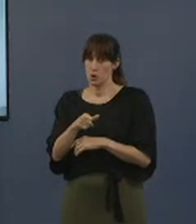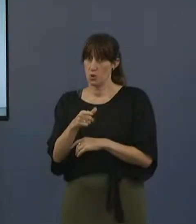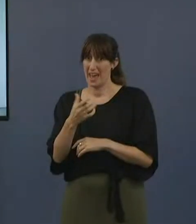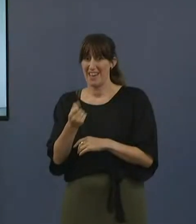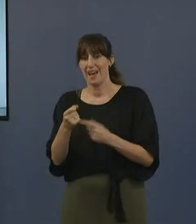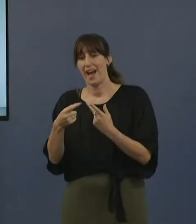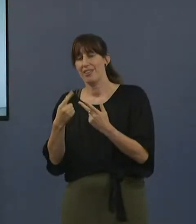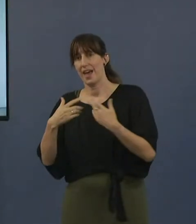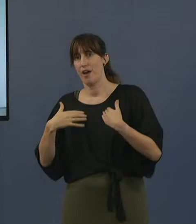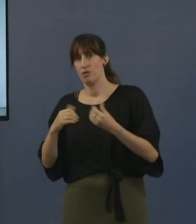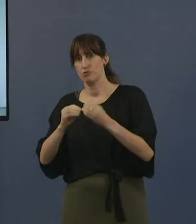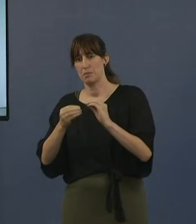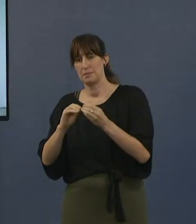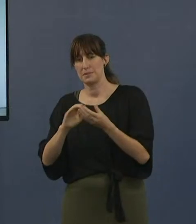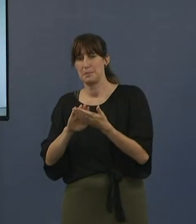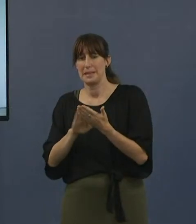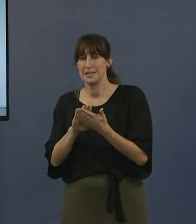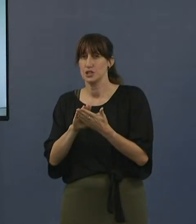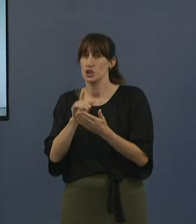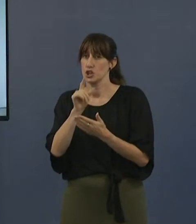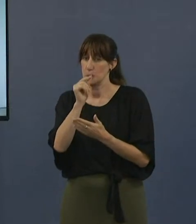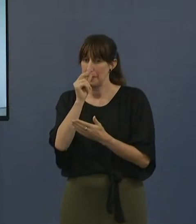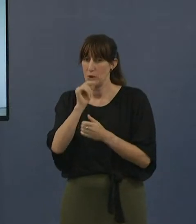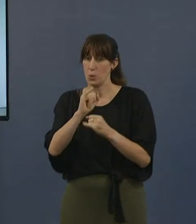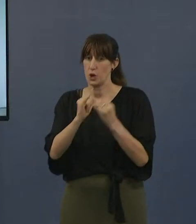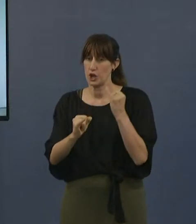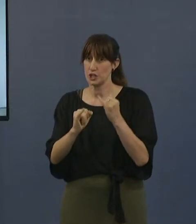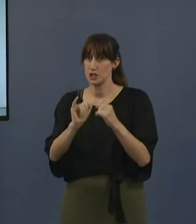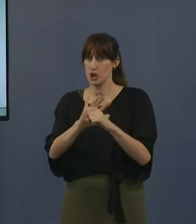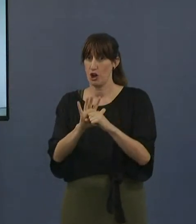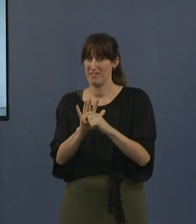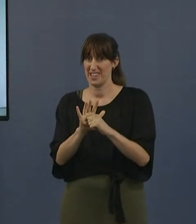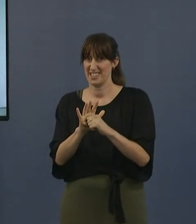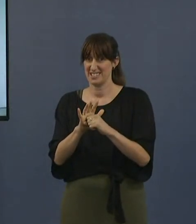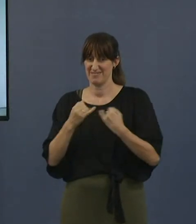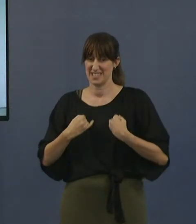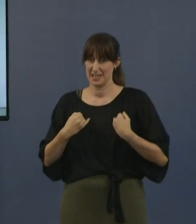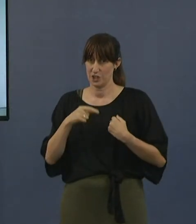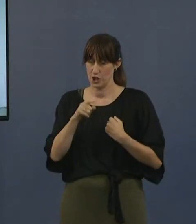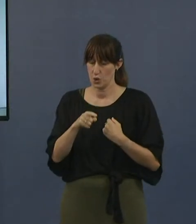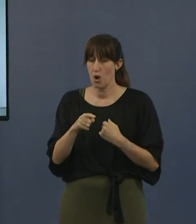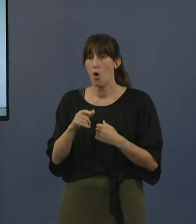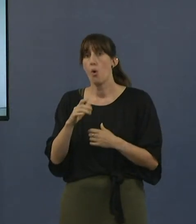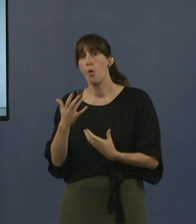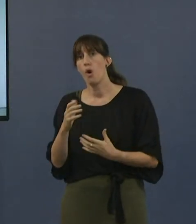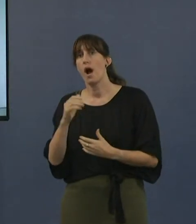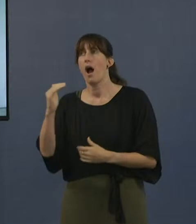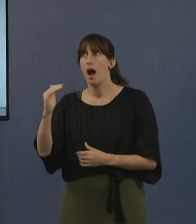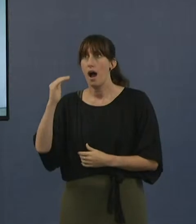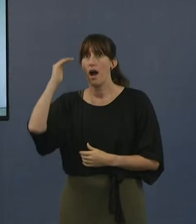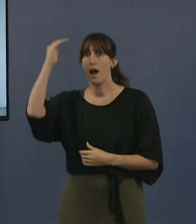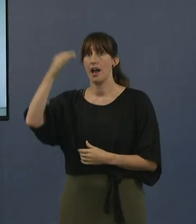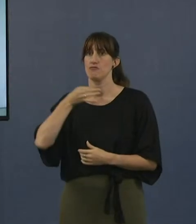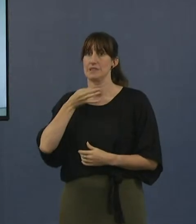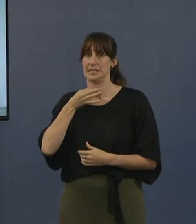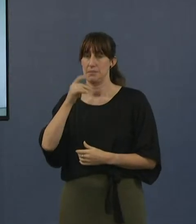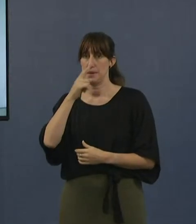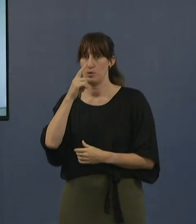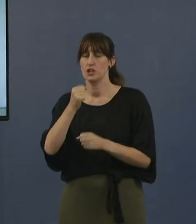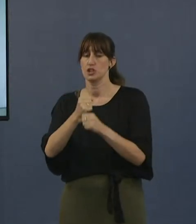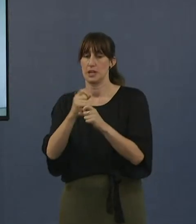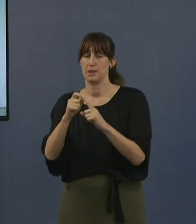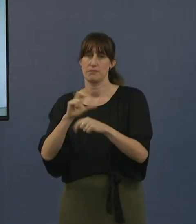COVID. And then another group who are perhaps at higher risk may receive a phone call. So once again, what we're